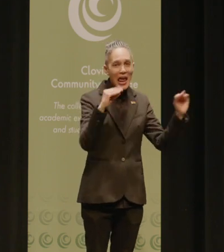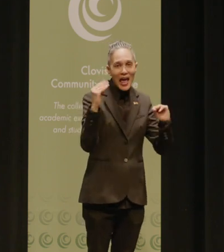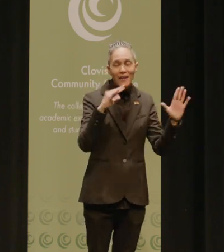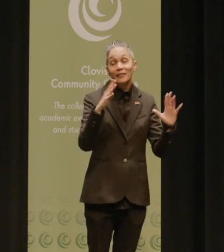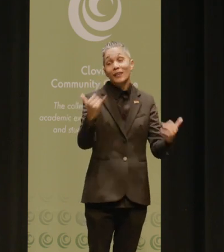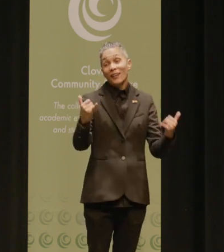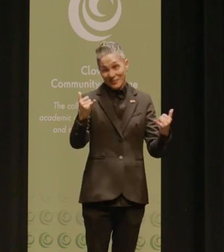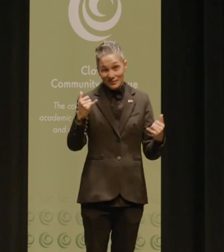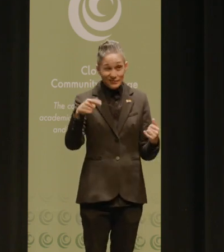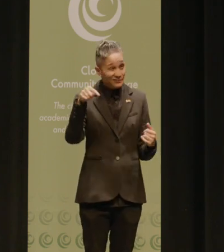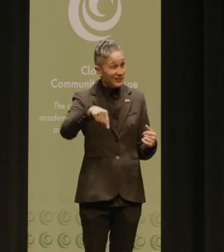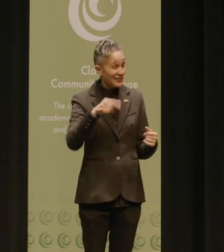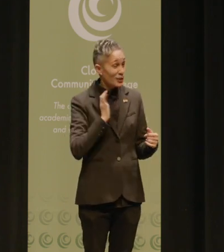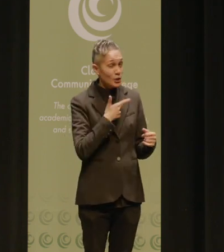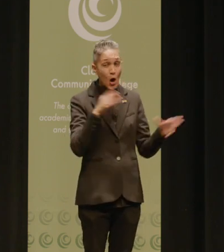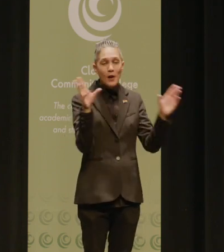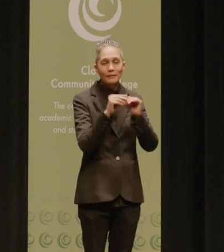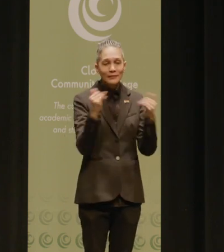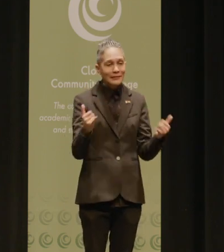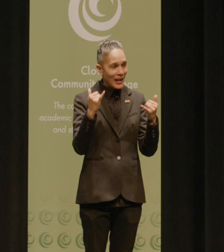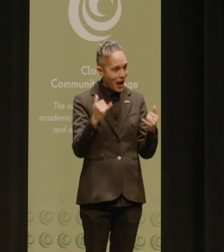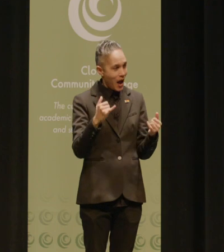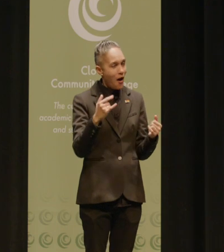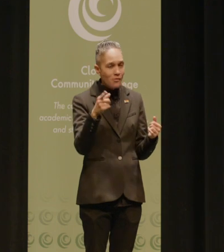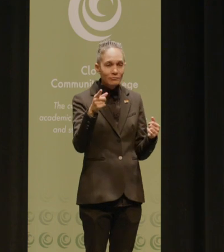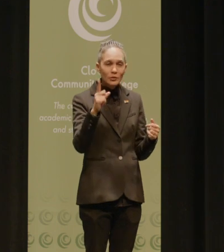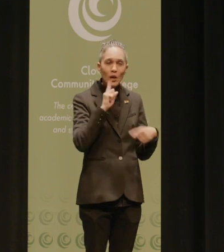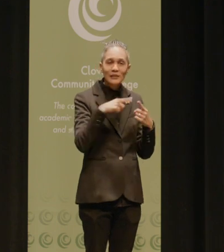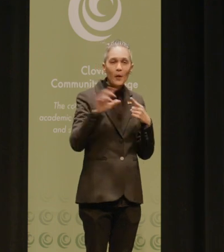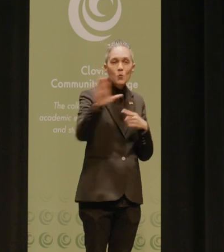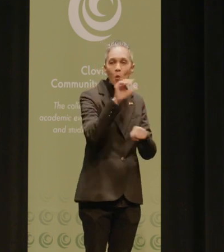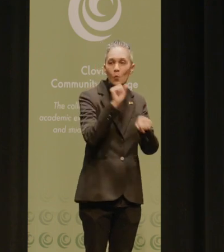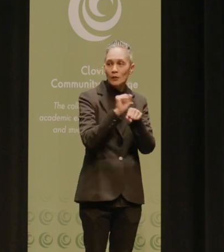So this convocation is assigned with you and your work in mind.